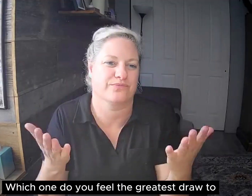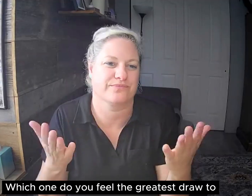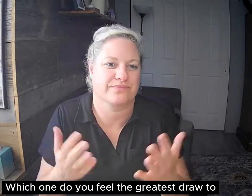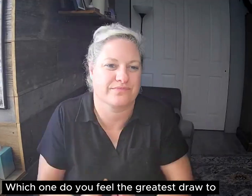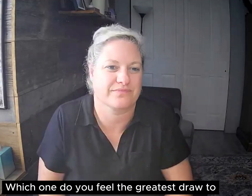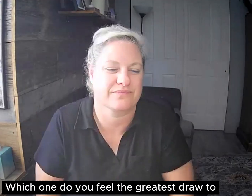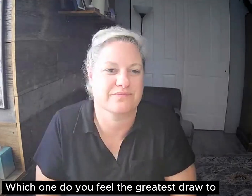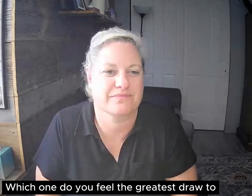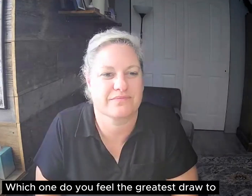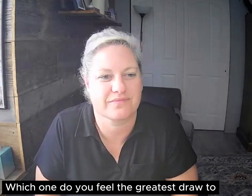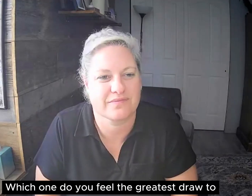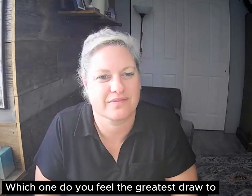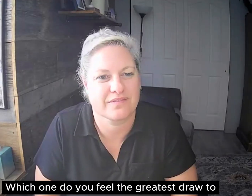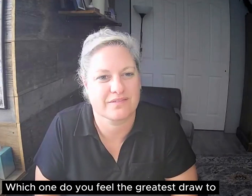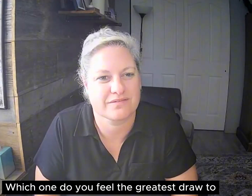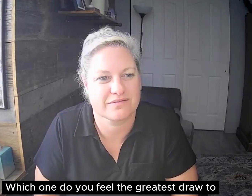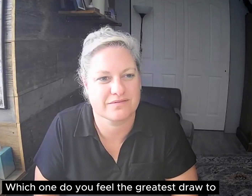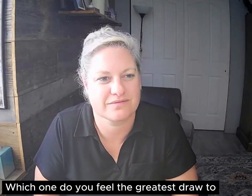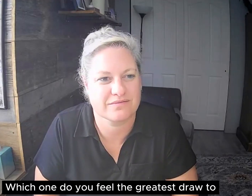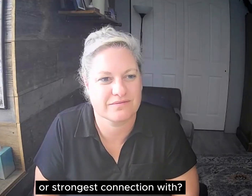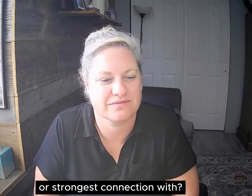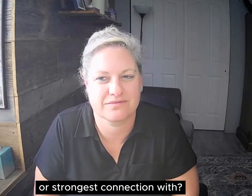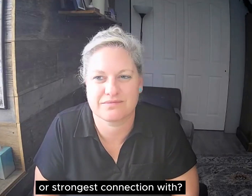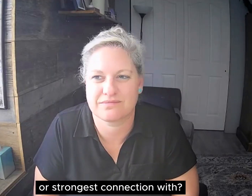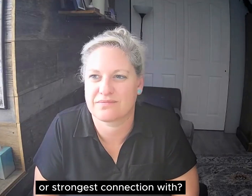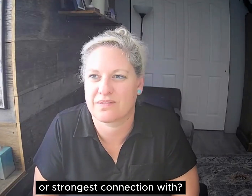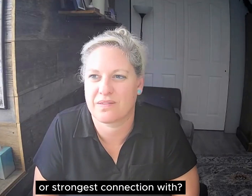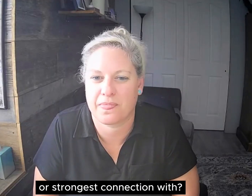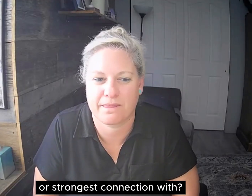Which one do you feel the greatest draw to or strongest connection with?